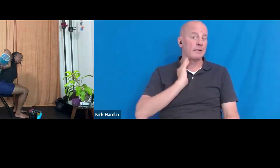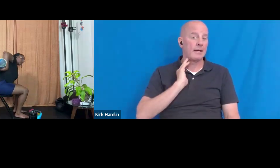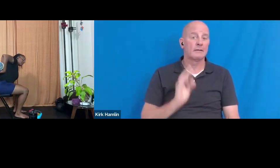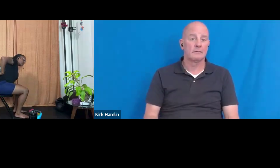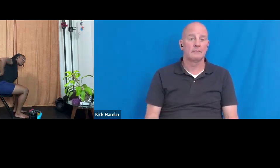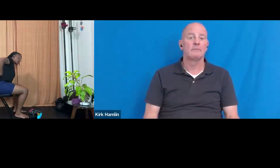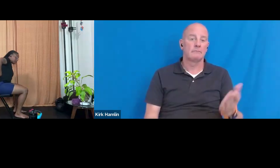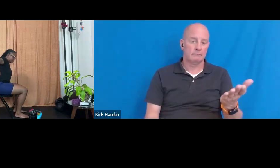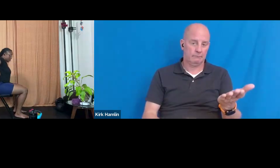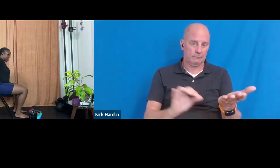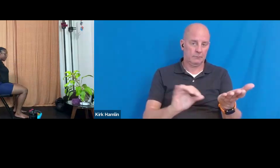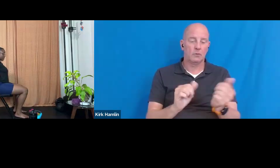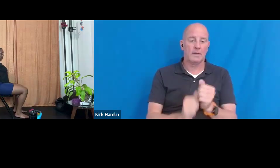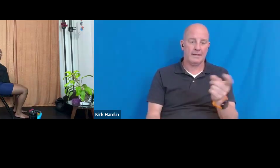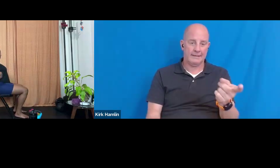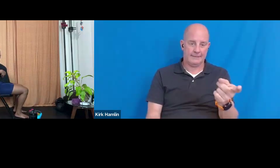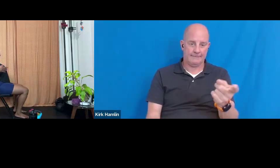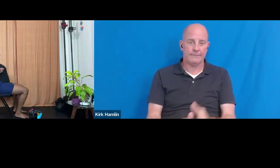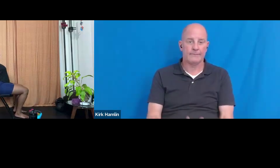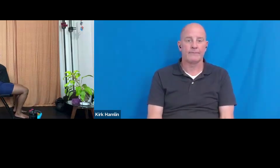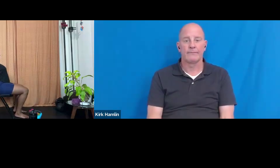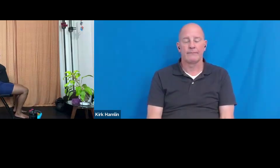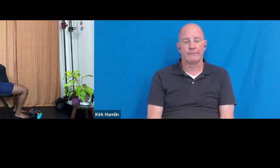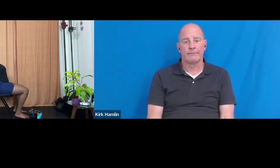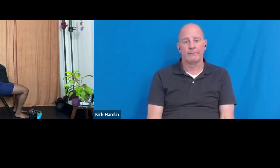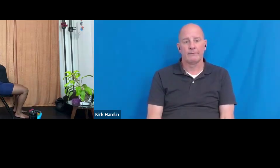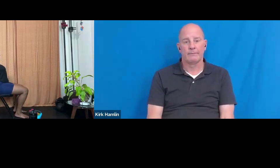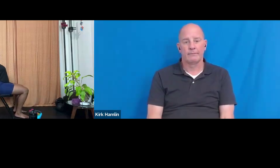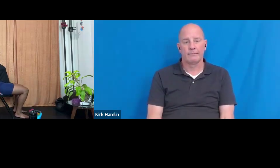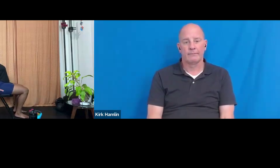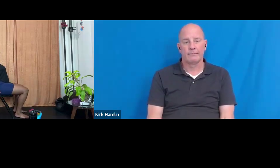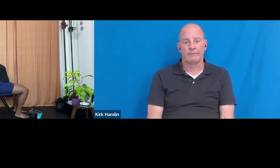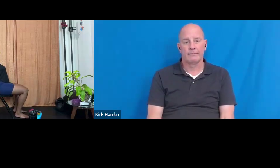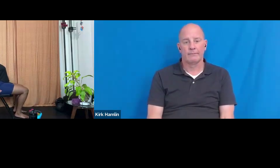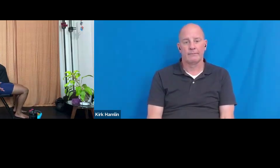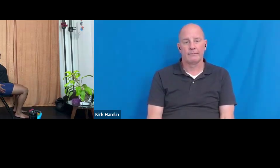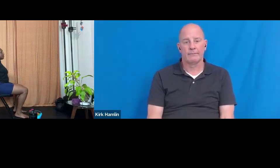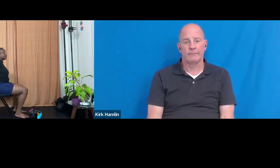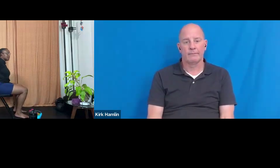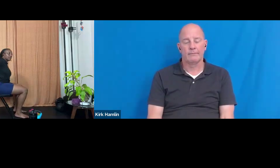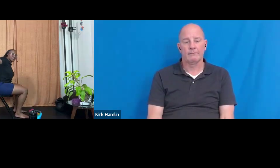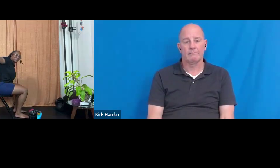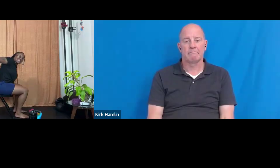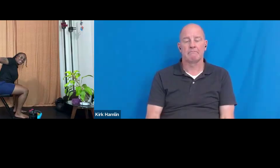play around with still using a bolster or something instead. Kind of just depends on your